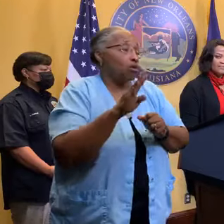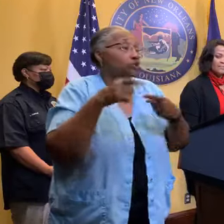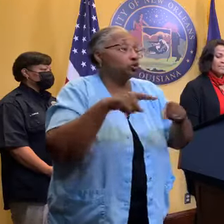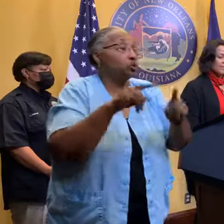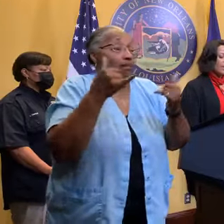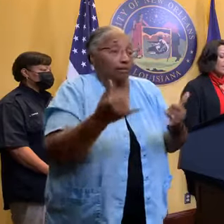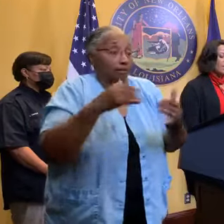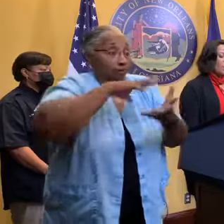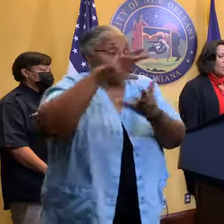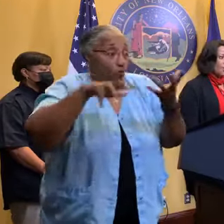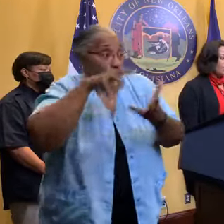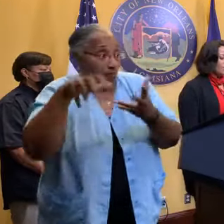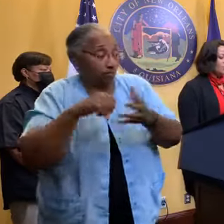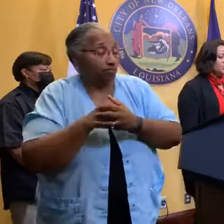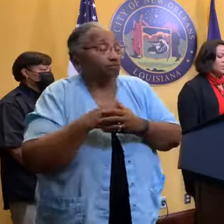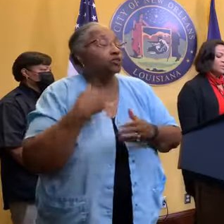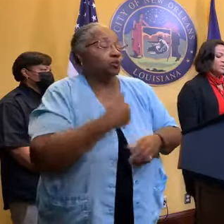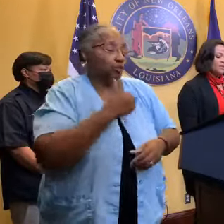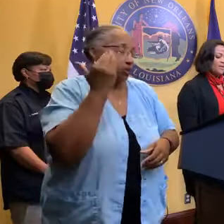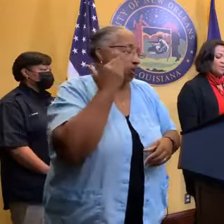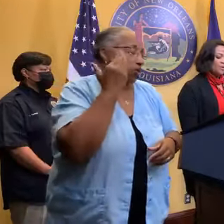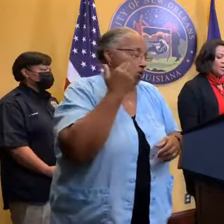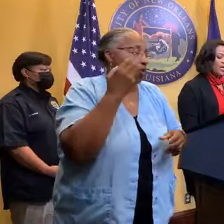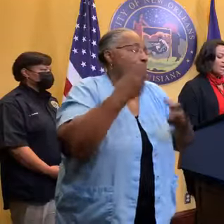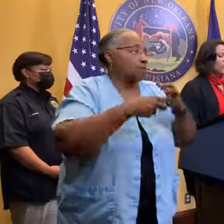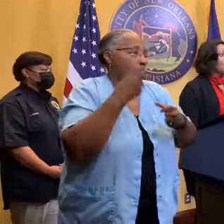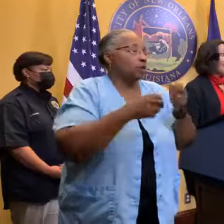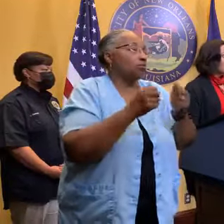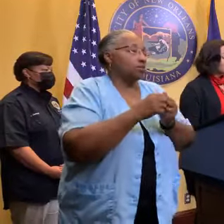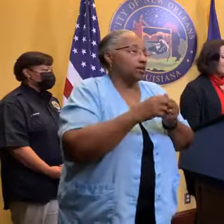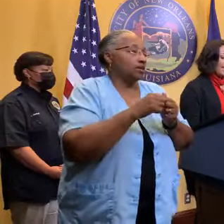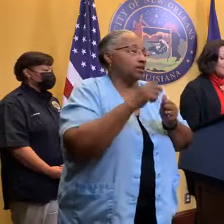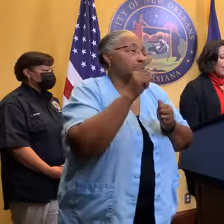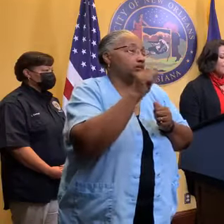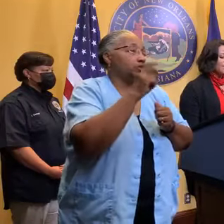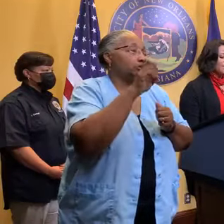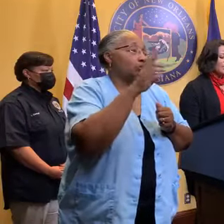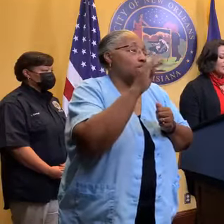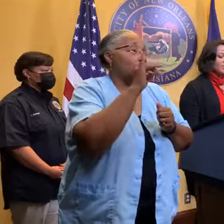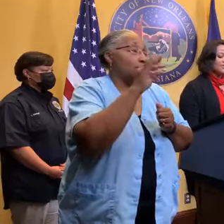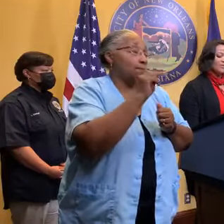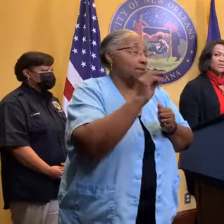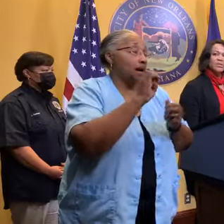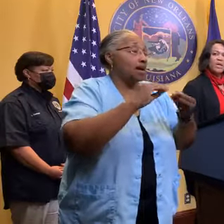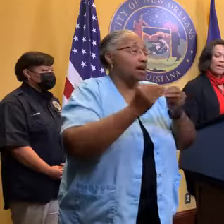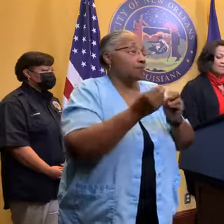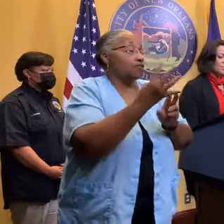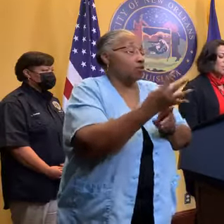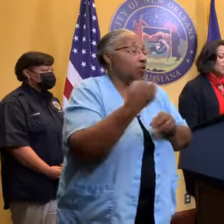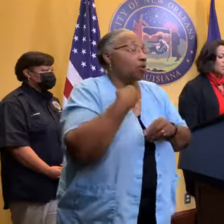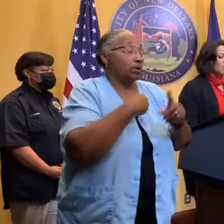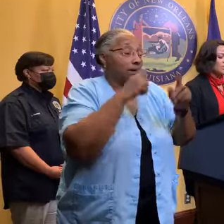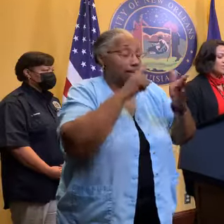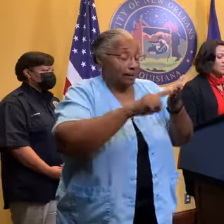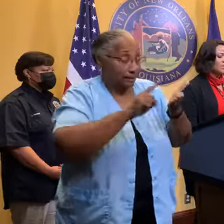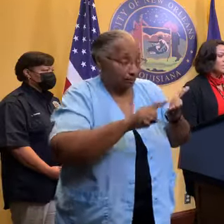event. We are aware of the issue with Turbine 4, and we have proactively inspected those feeders and lines and